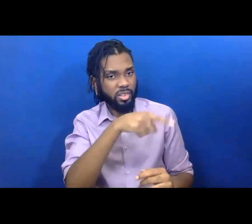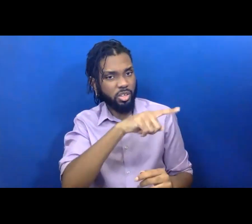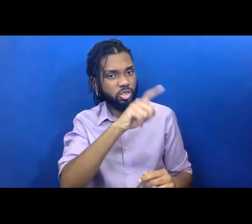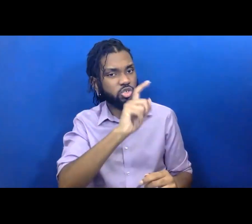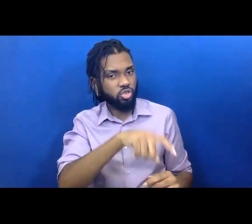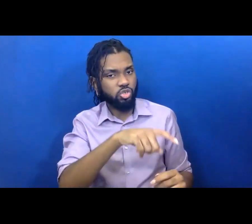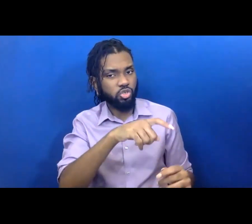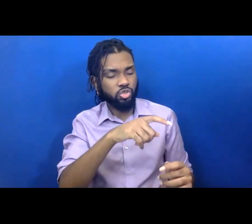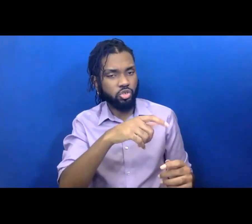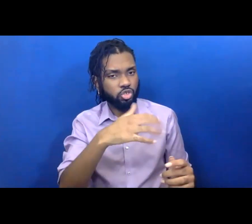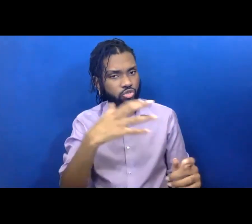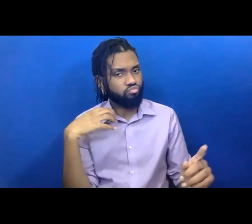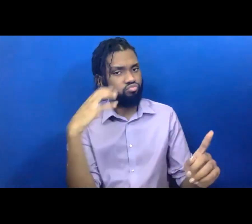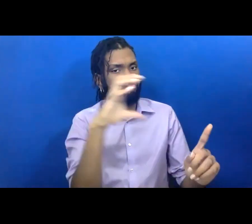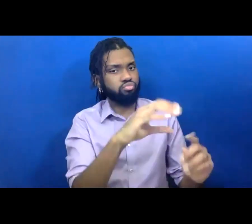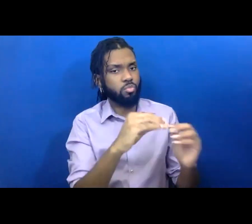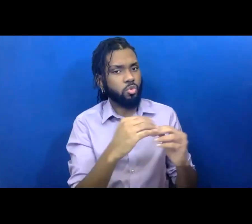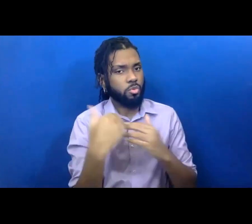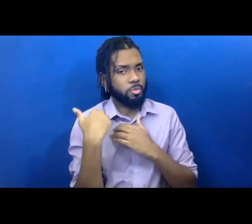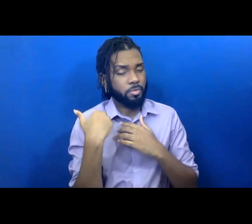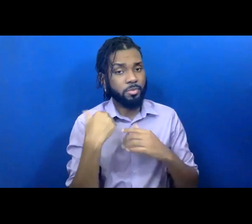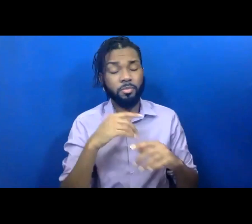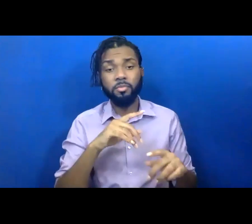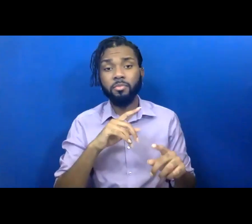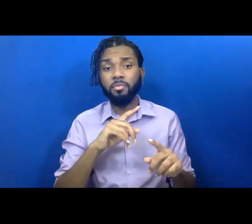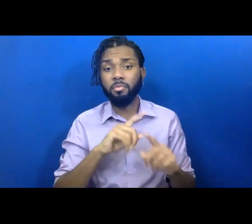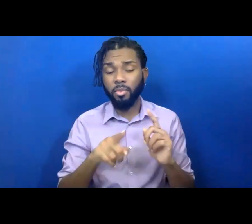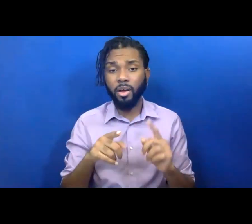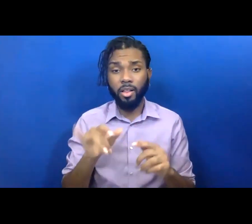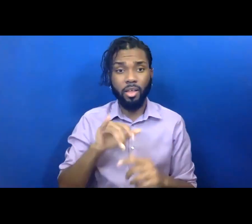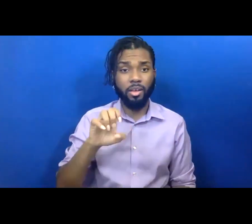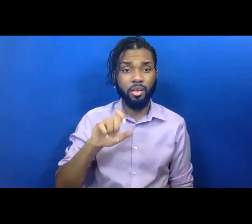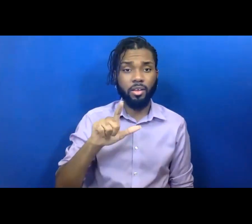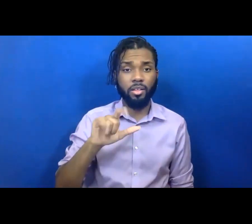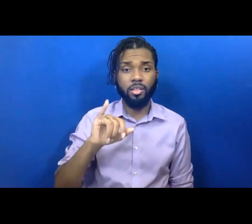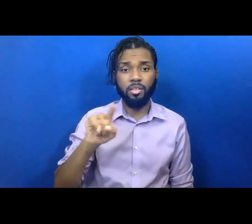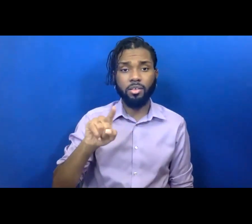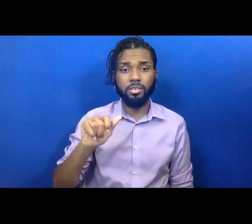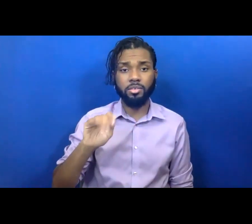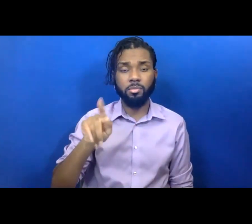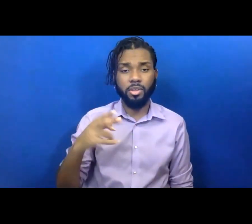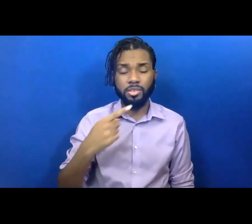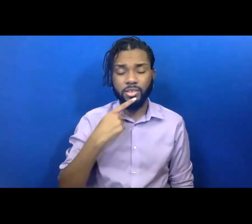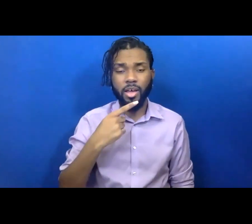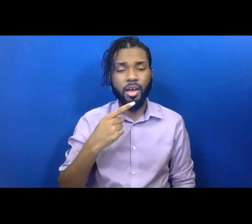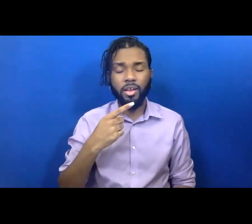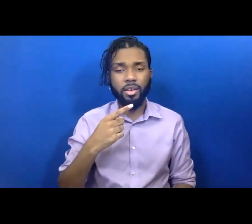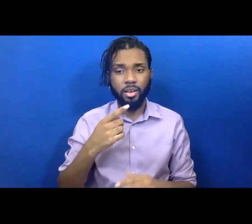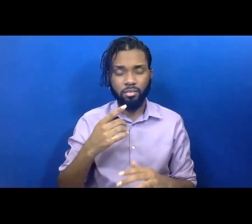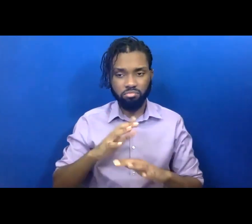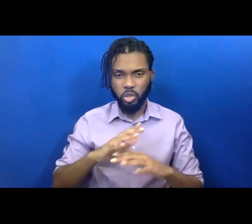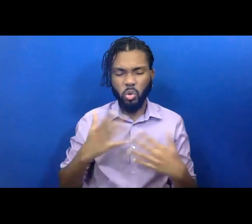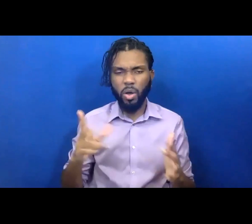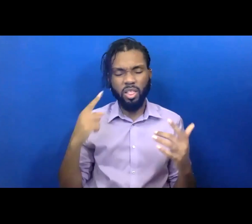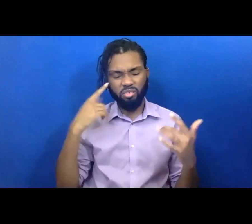burden of the responsibility, but recognizing that, as Elizabeth was just saying, not saying, oh, that's for somebody else, but rather